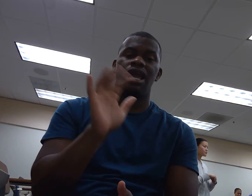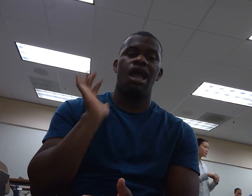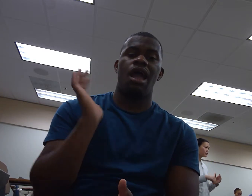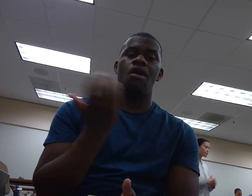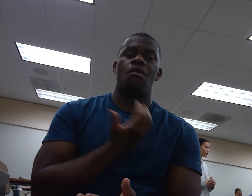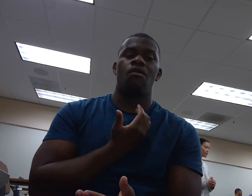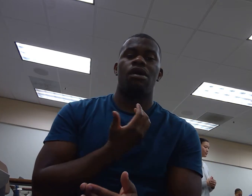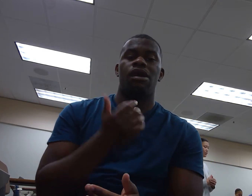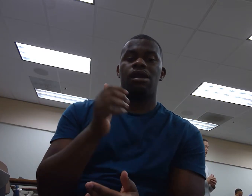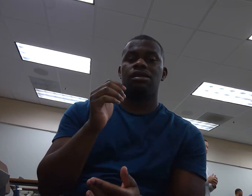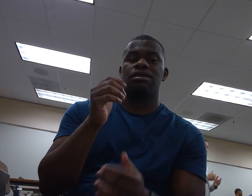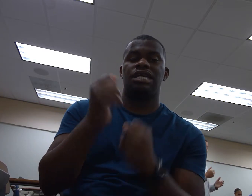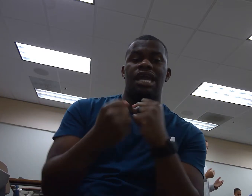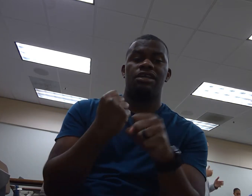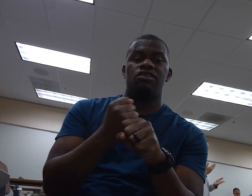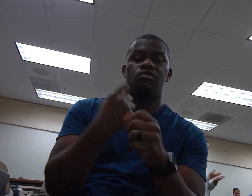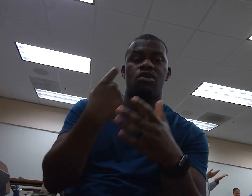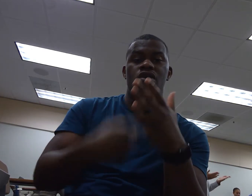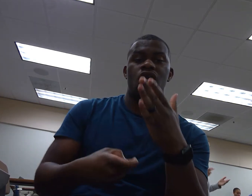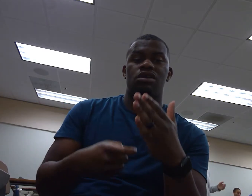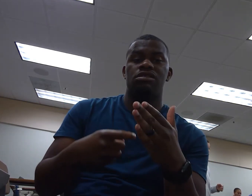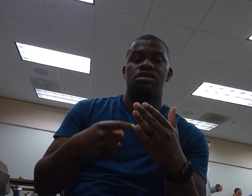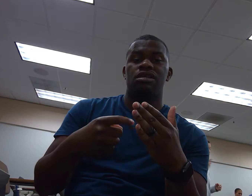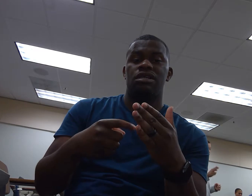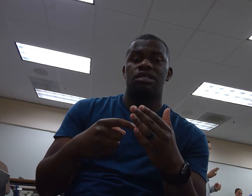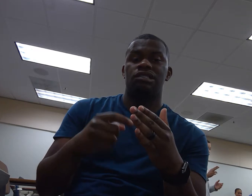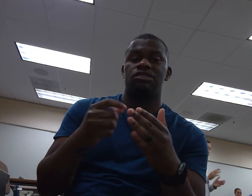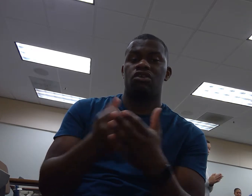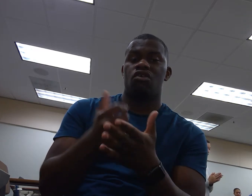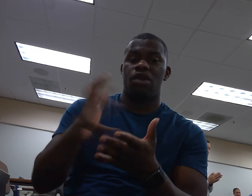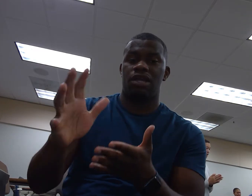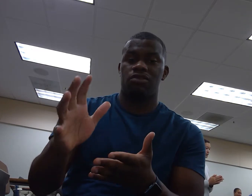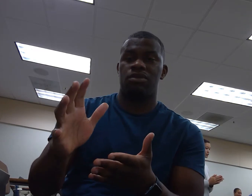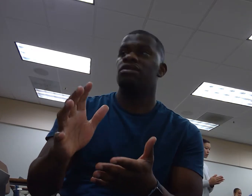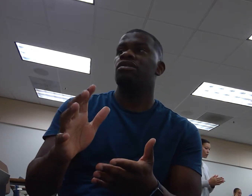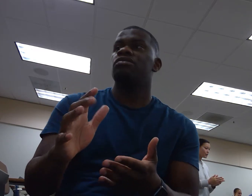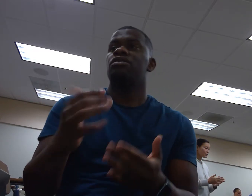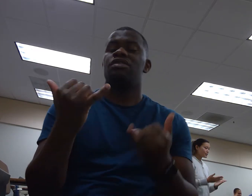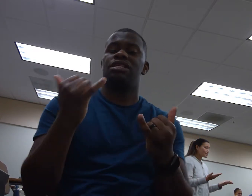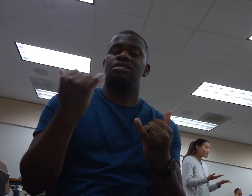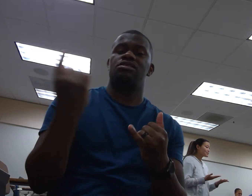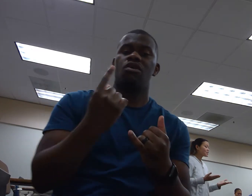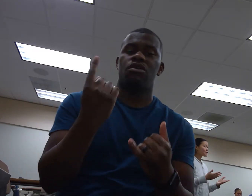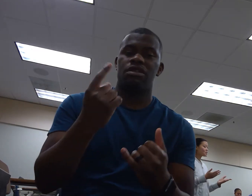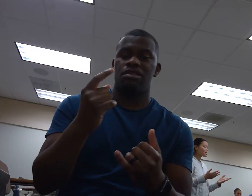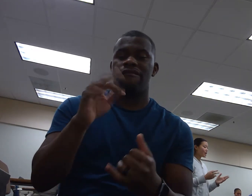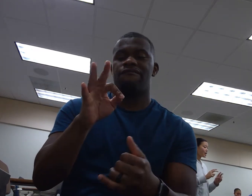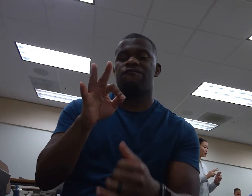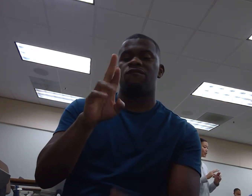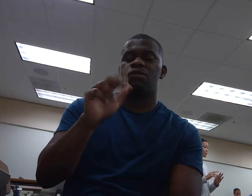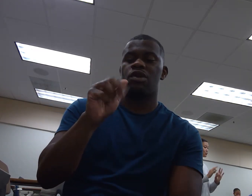given the assumptions. In every different circumstance, you're going to have different assumptions. So this is just a framework. What's going out the